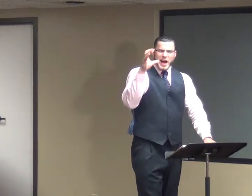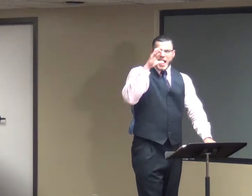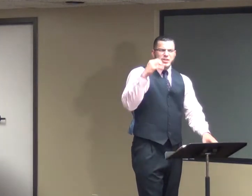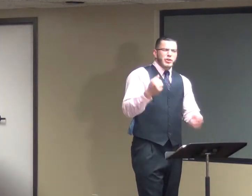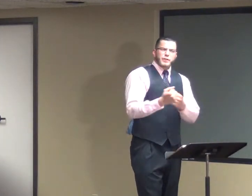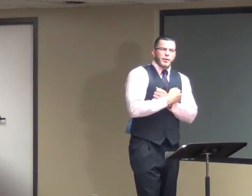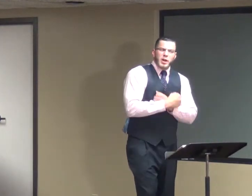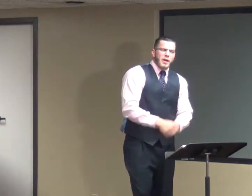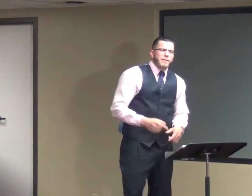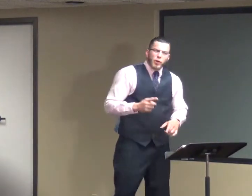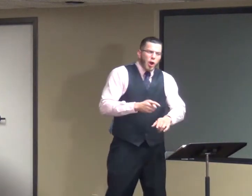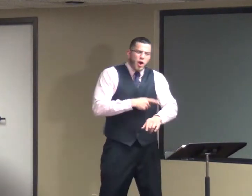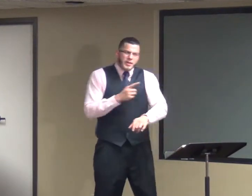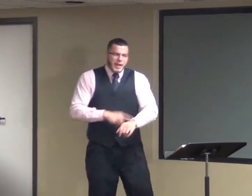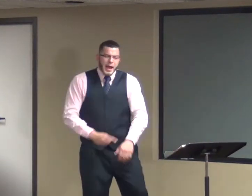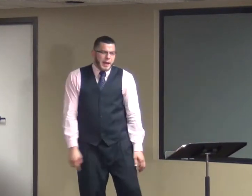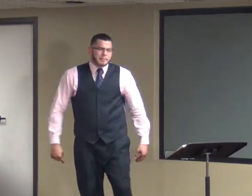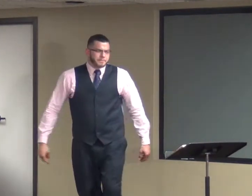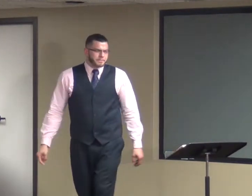I searched for love for a long time.